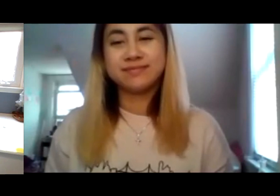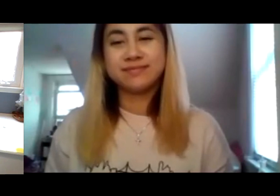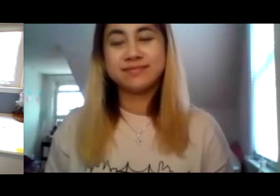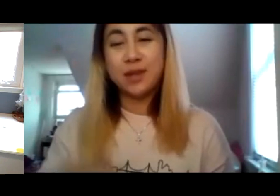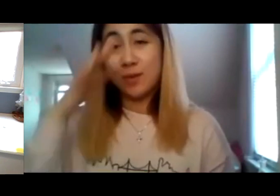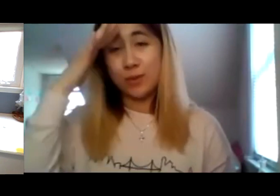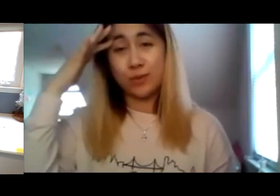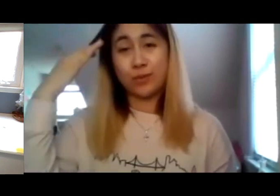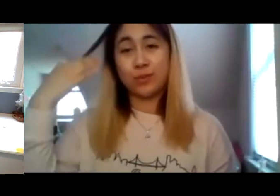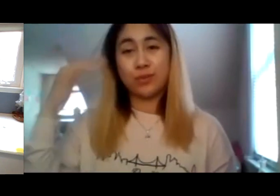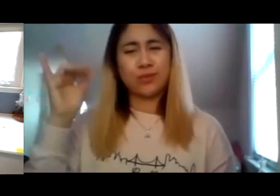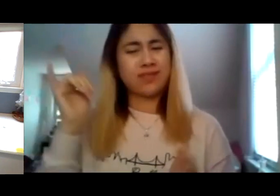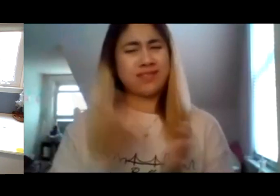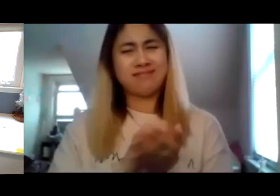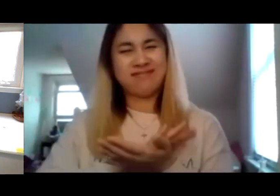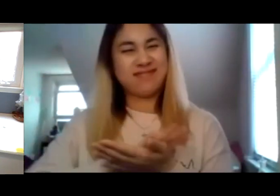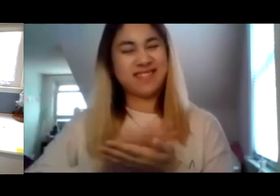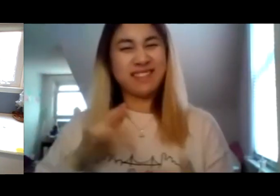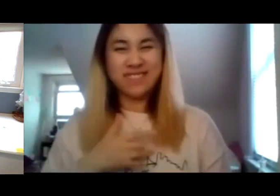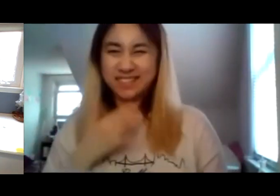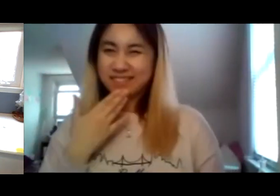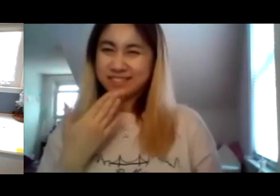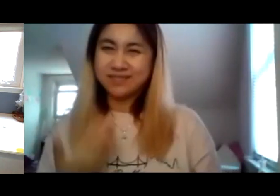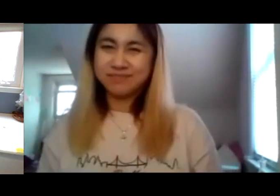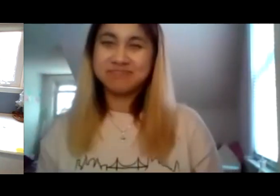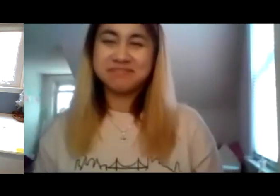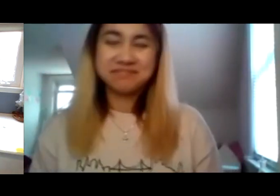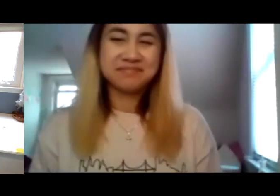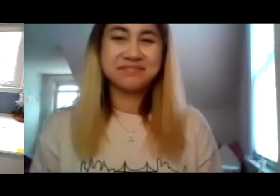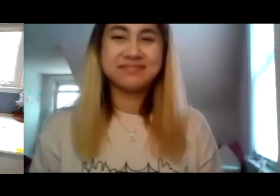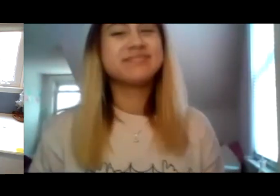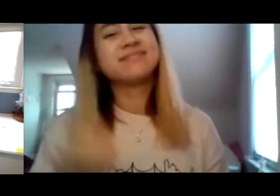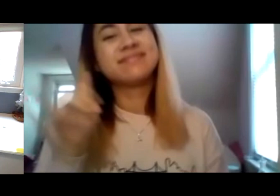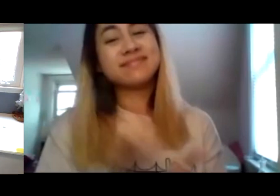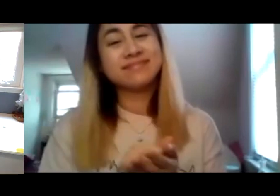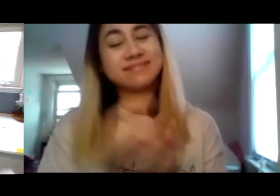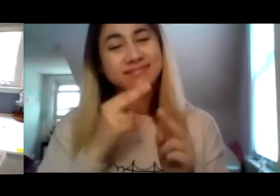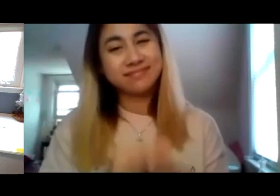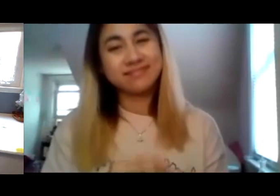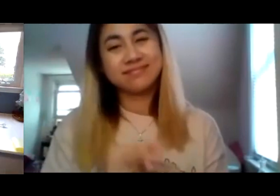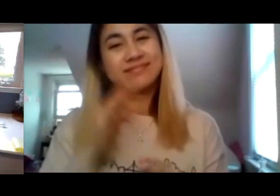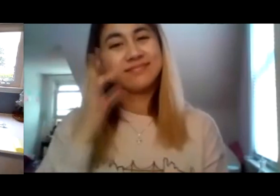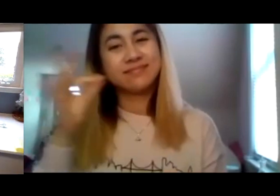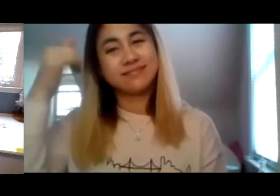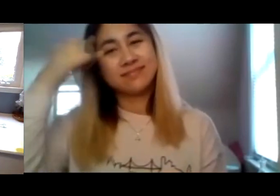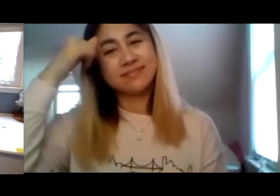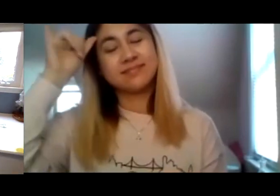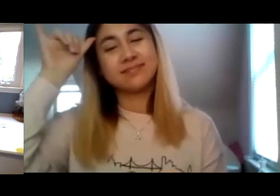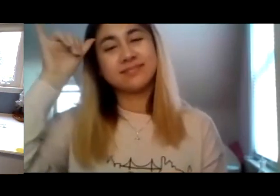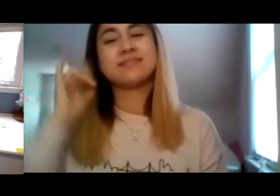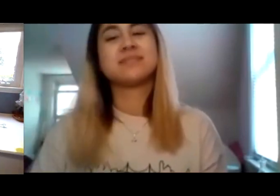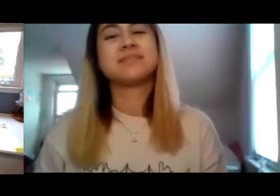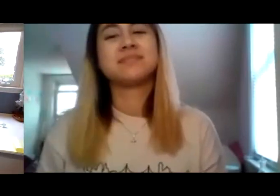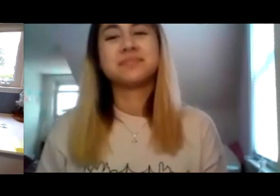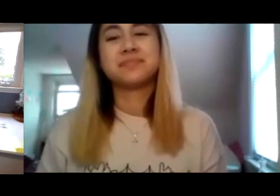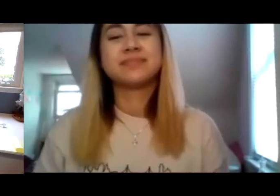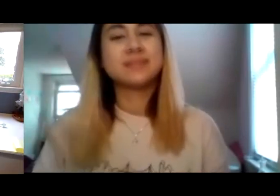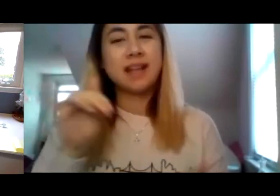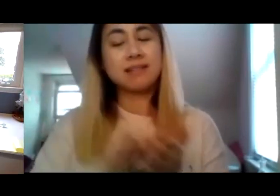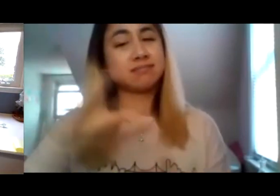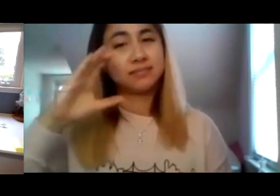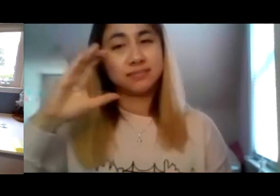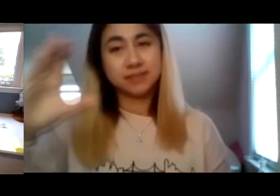Whew, that's a nice one. That feels good. All right. That is our cat's cow. All right. That's our letter